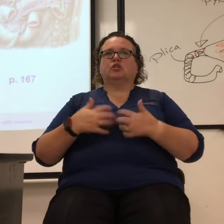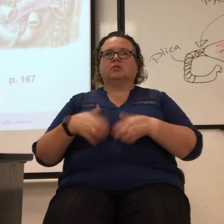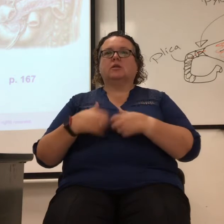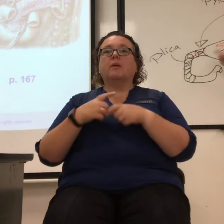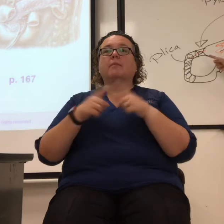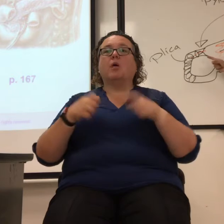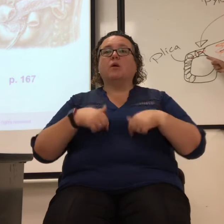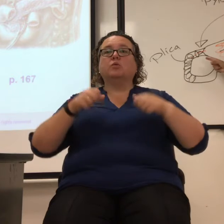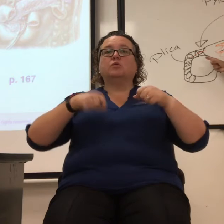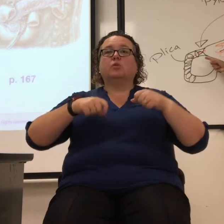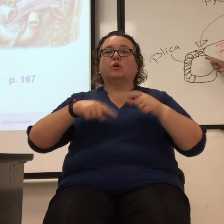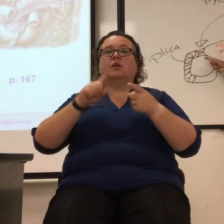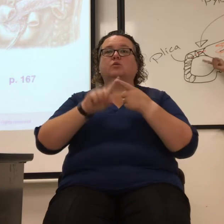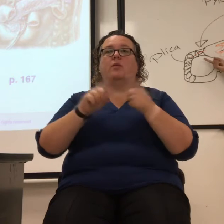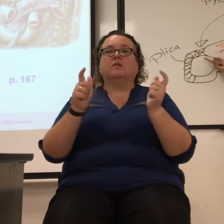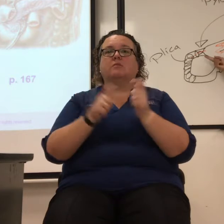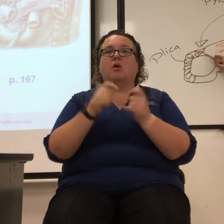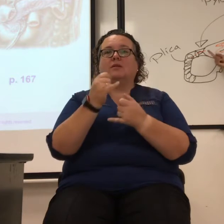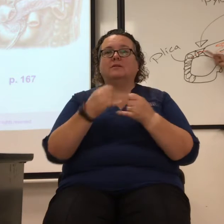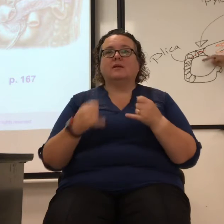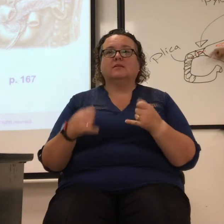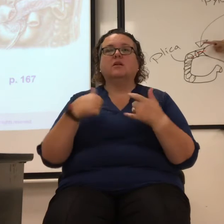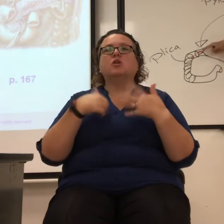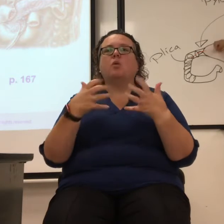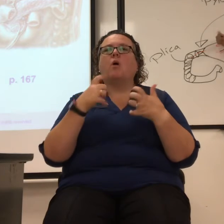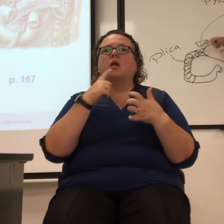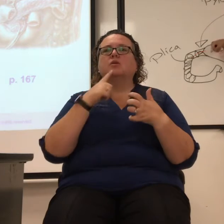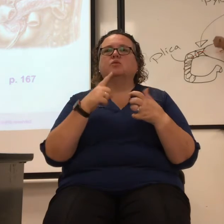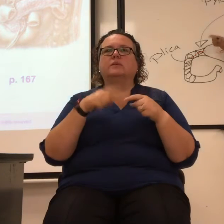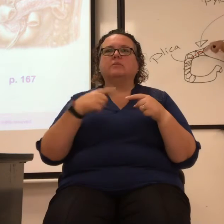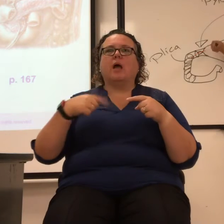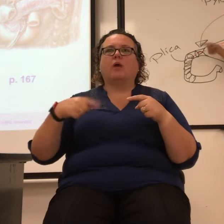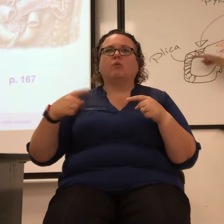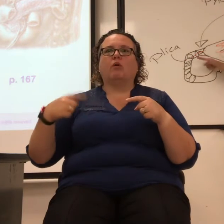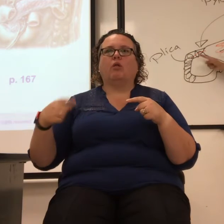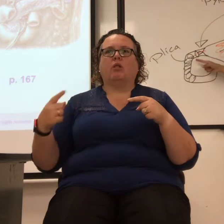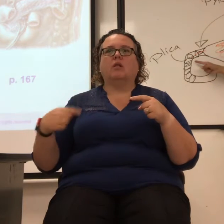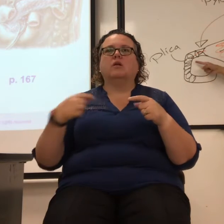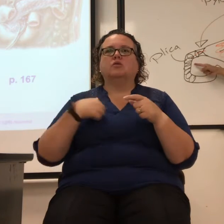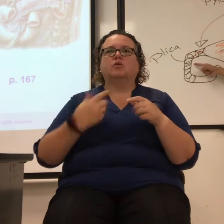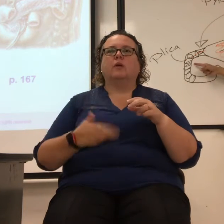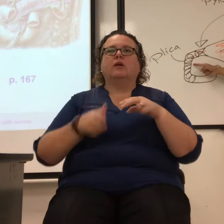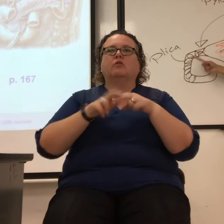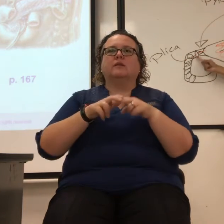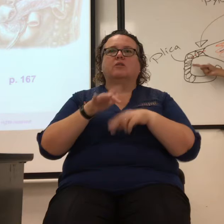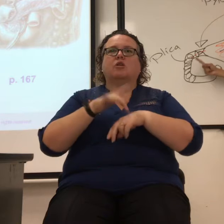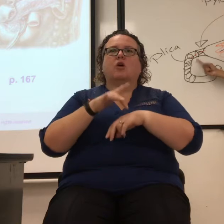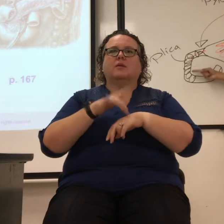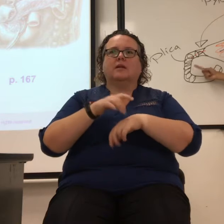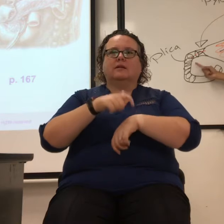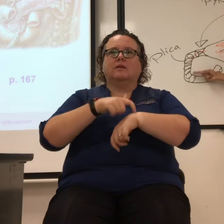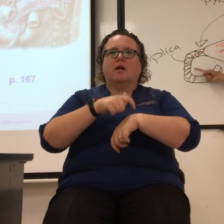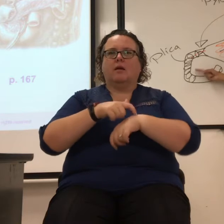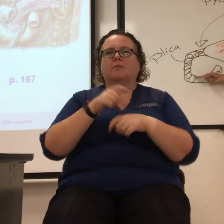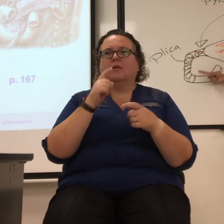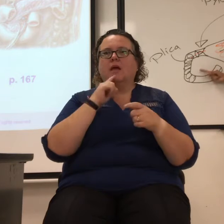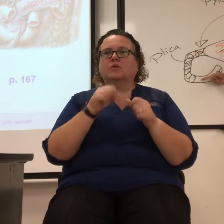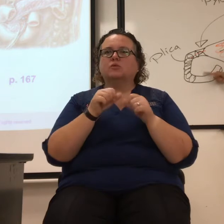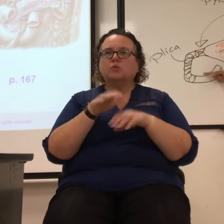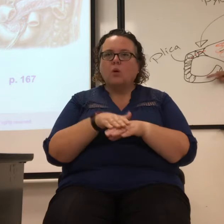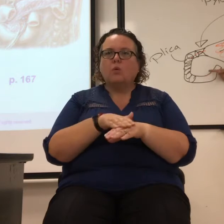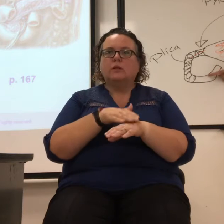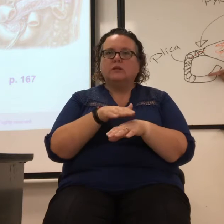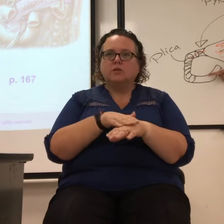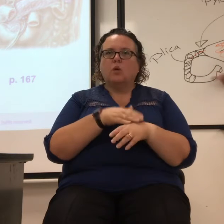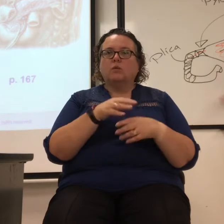to the small intestine, you want it to like spiral around the grooves to increase the contact time and slowly,